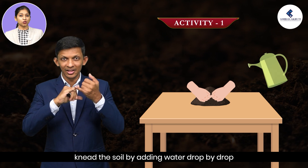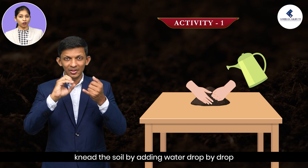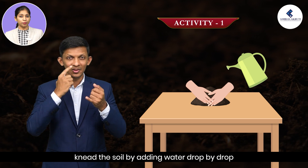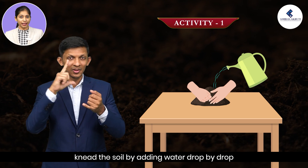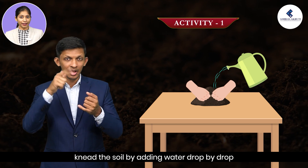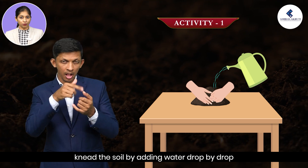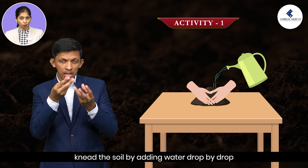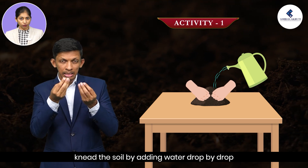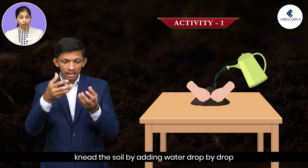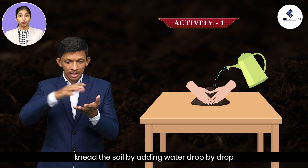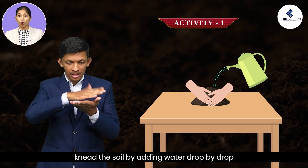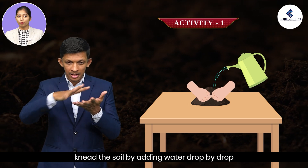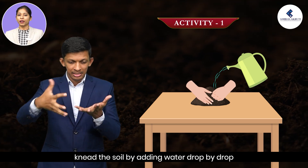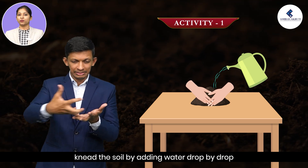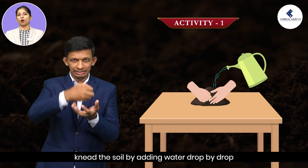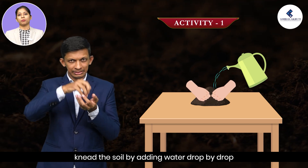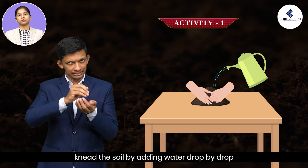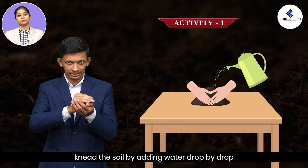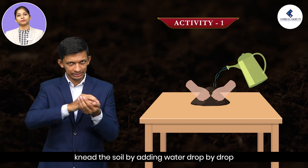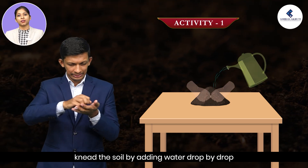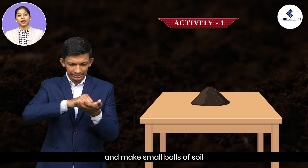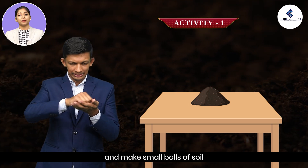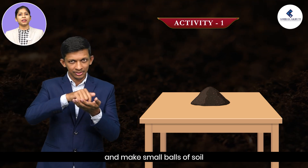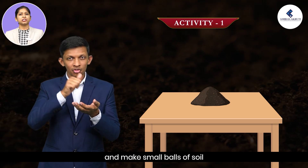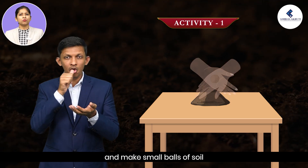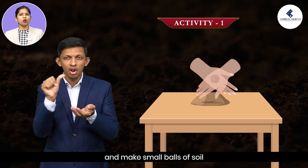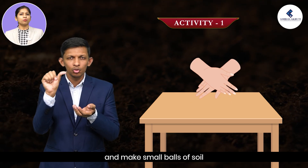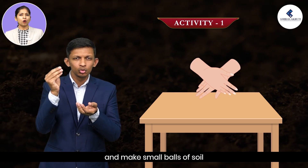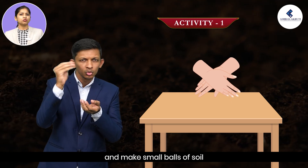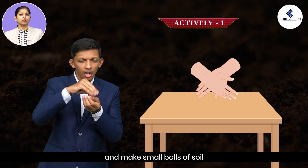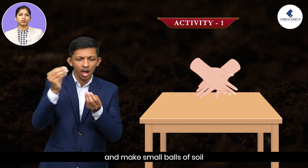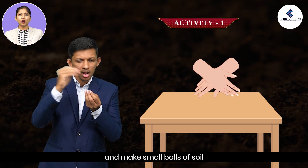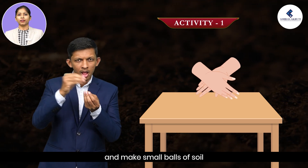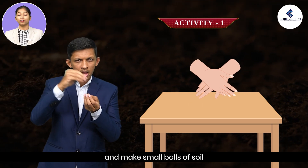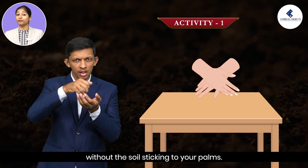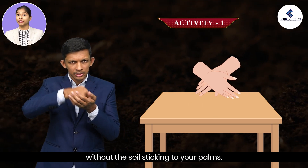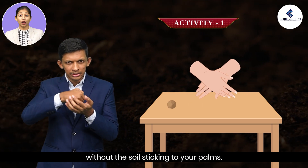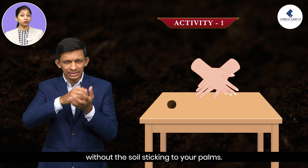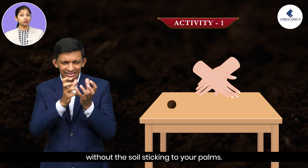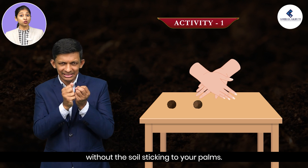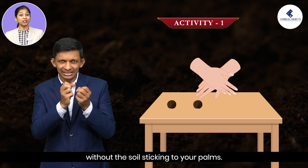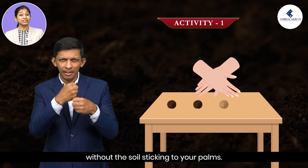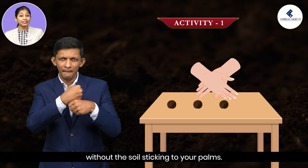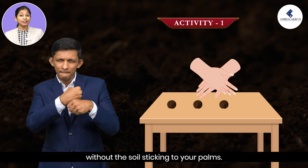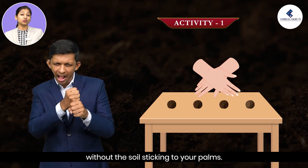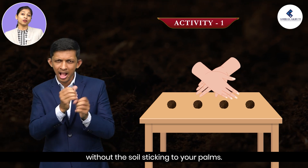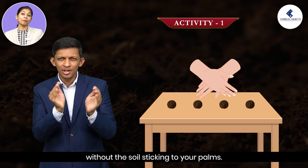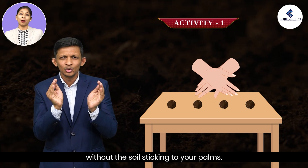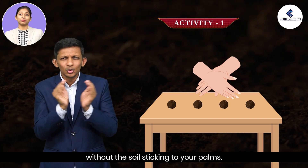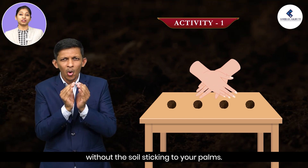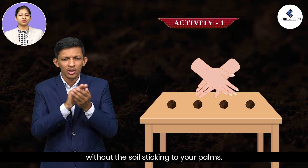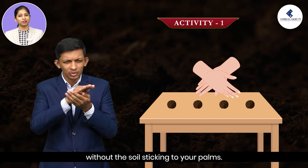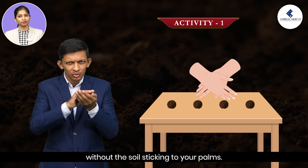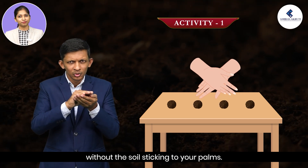Knead the soil by adding water drop by drop and make small balls of soil without the soil sticking to